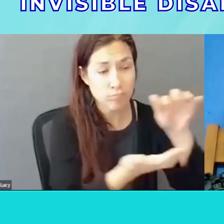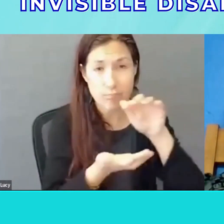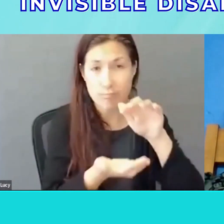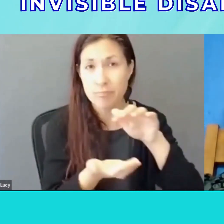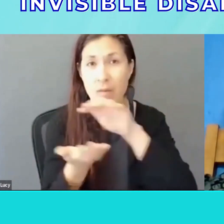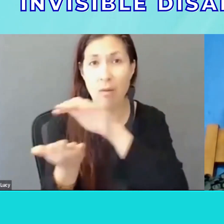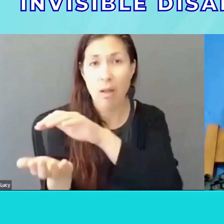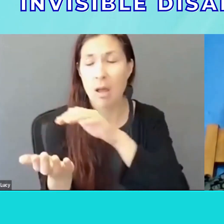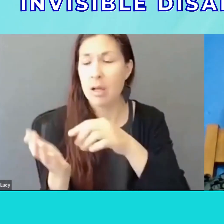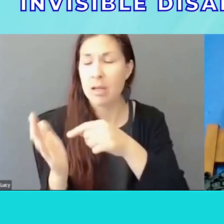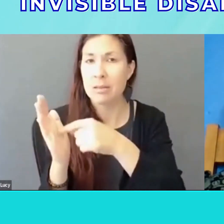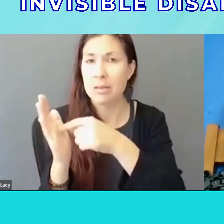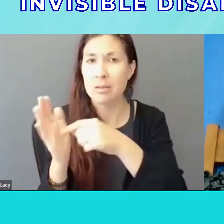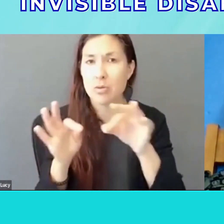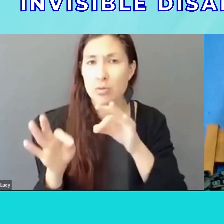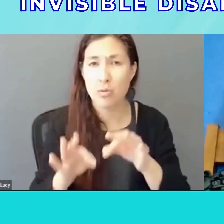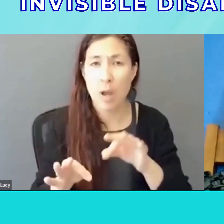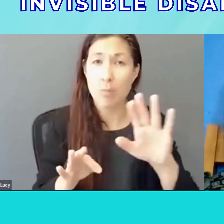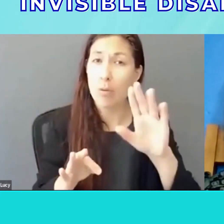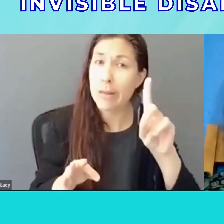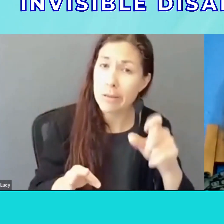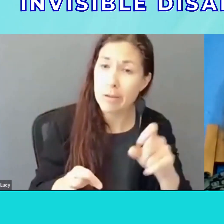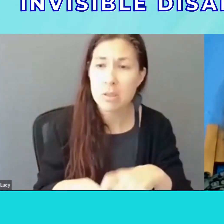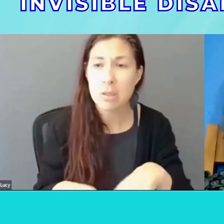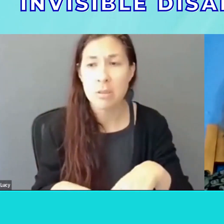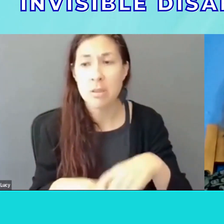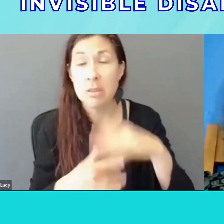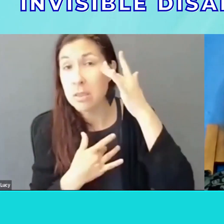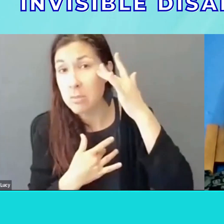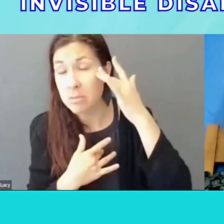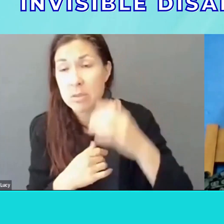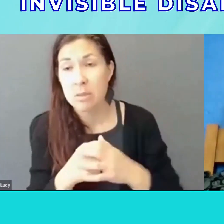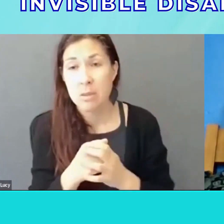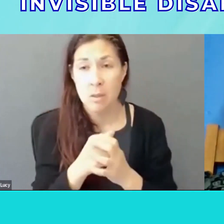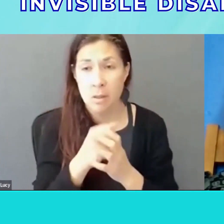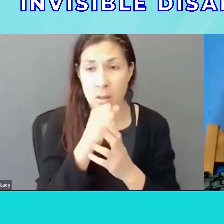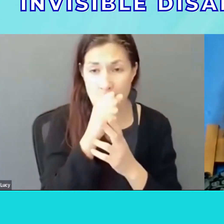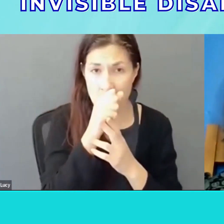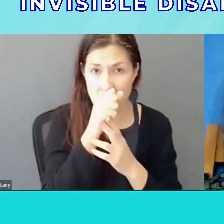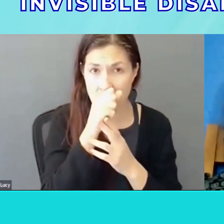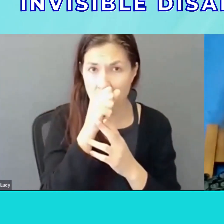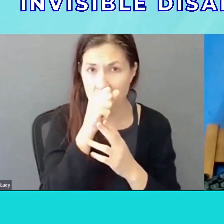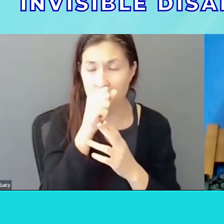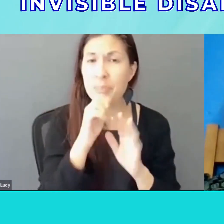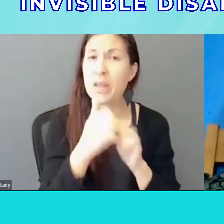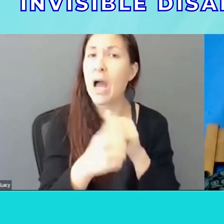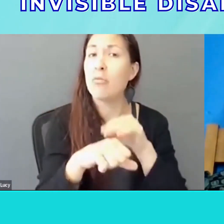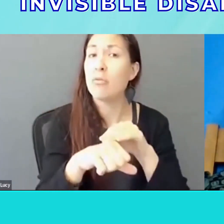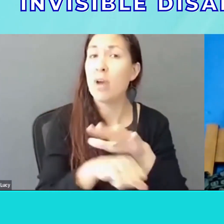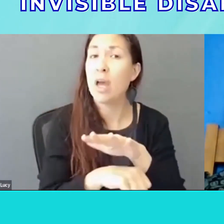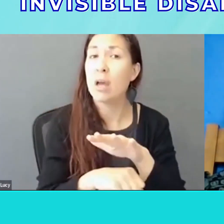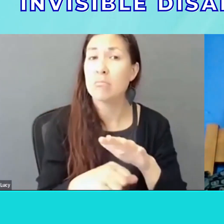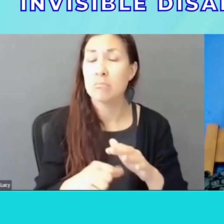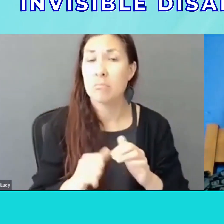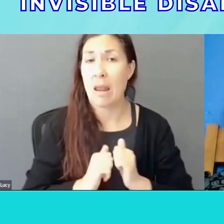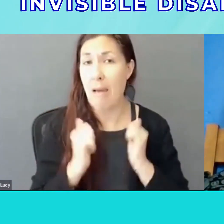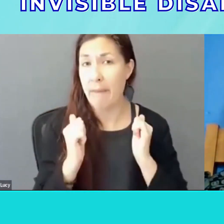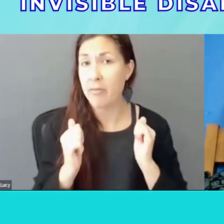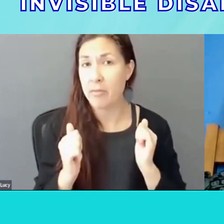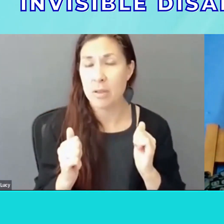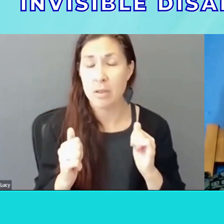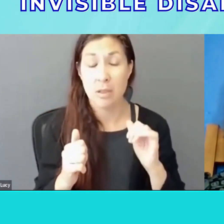use judgment and do whatever seems to be the best for that patient. So let me stop there,